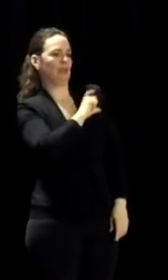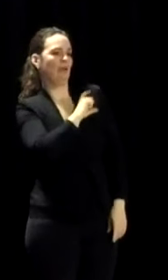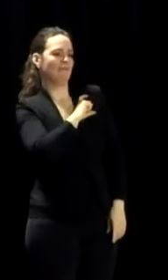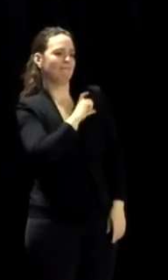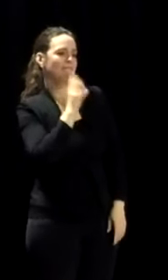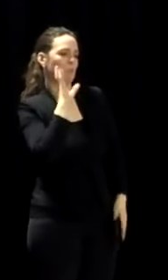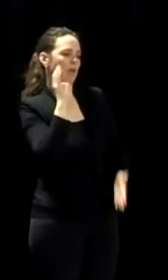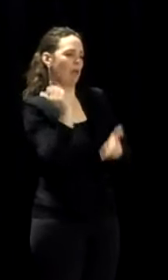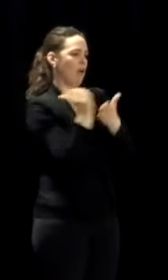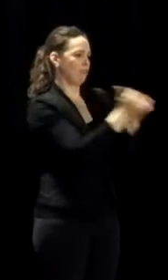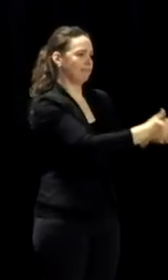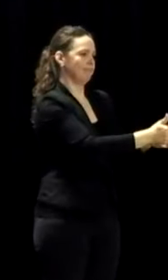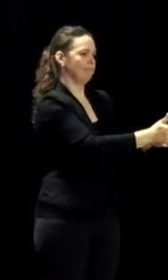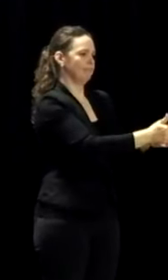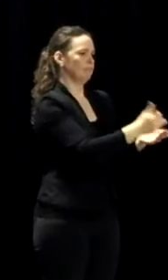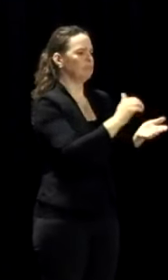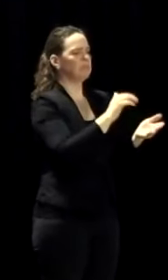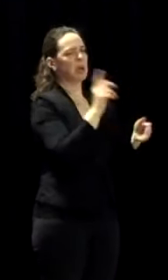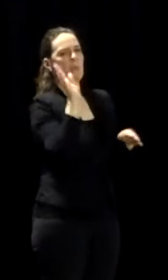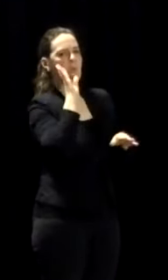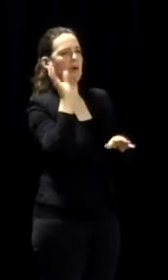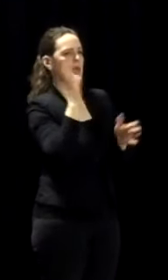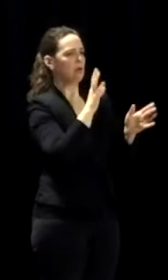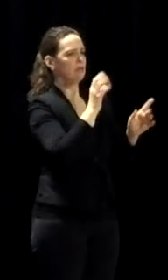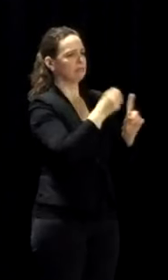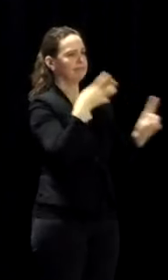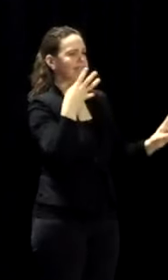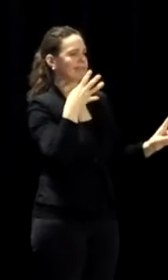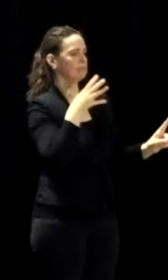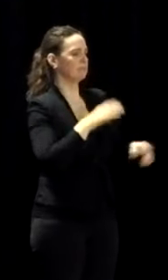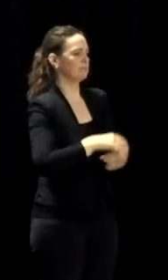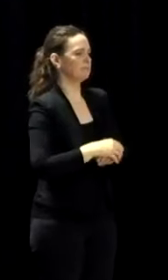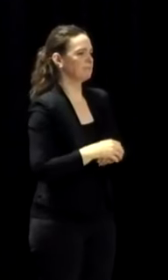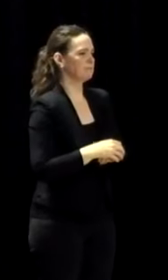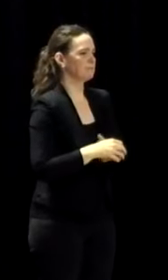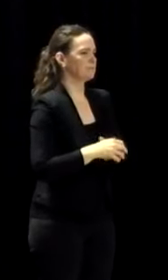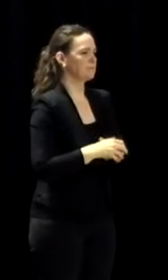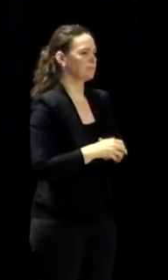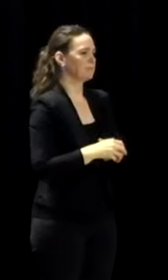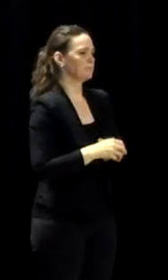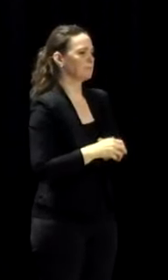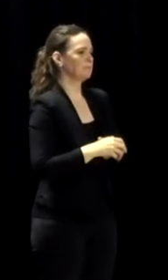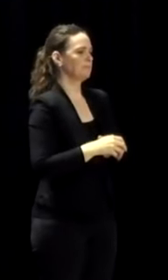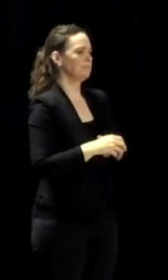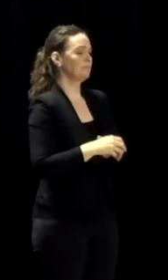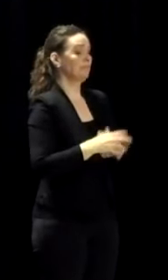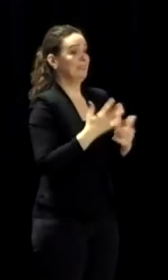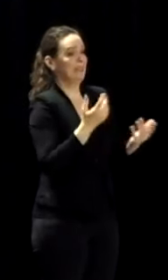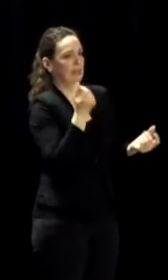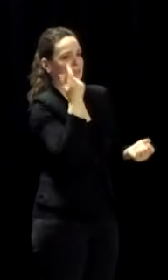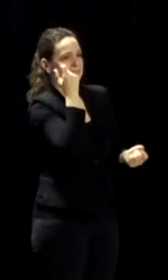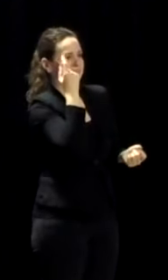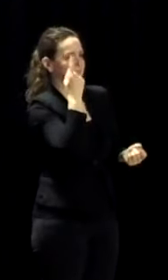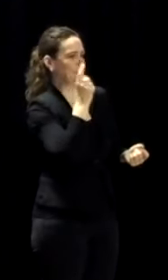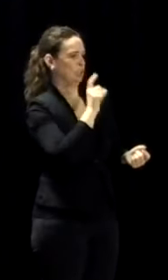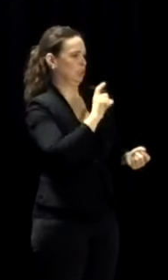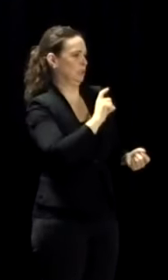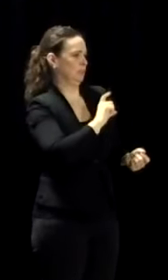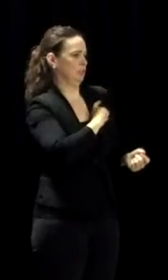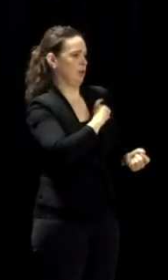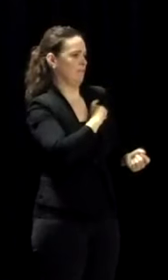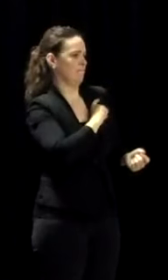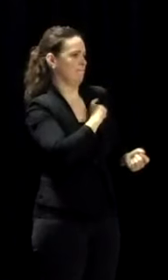we'll call him up in a minute to talk about this. But the reality is our our law enforcement's going to be in a position where they're going